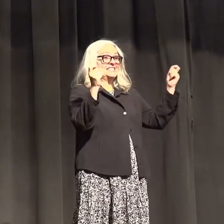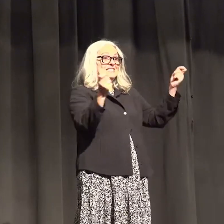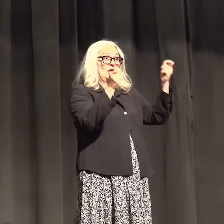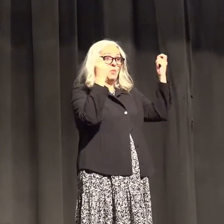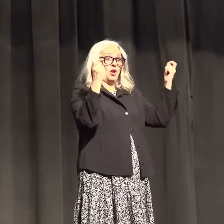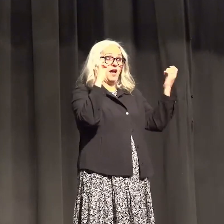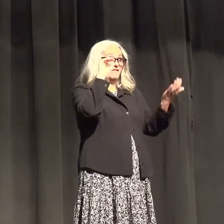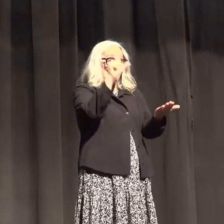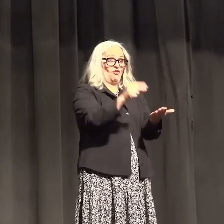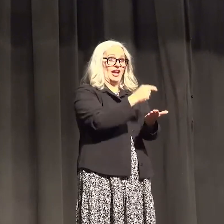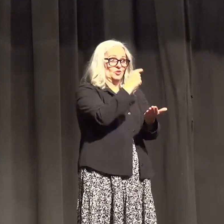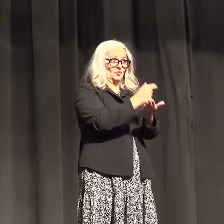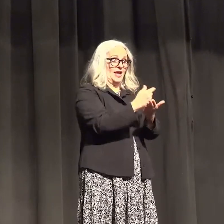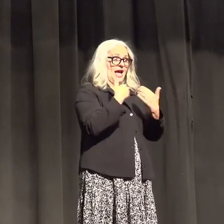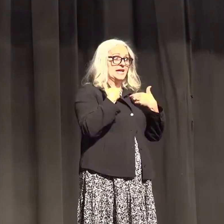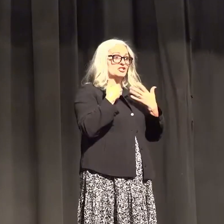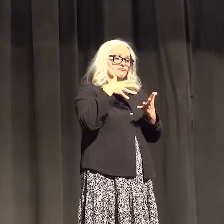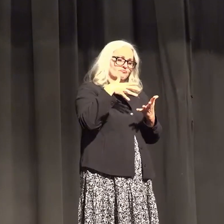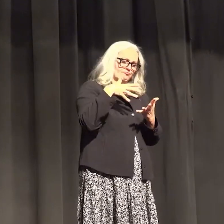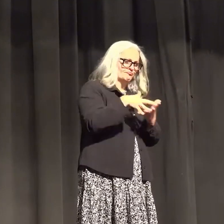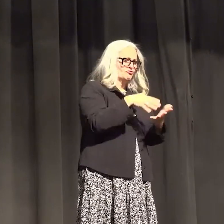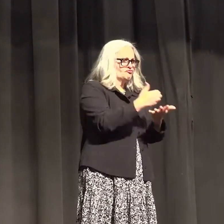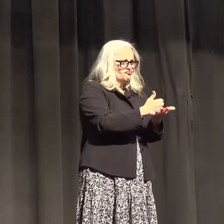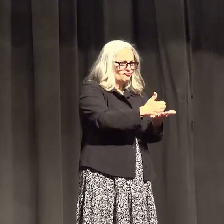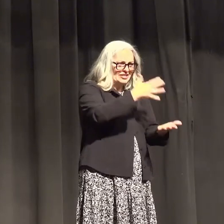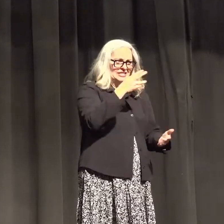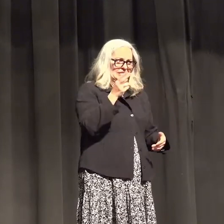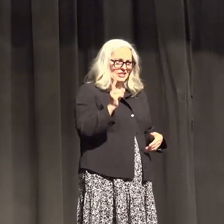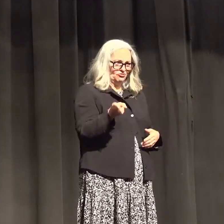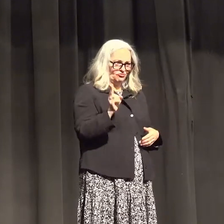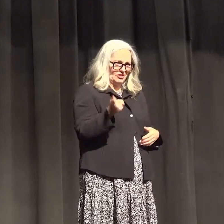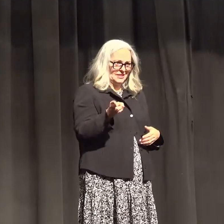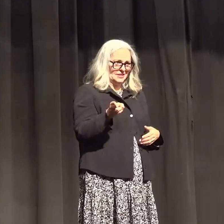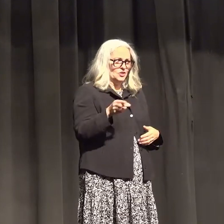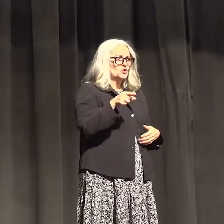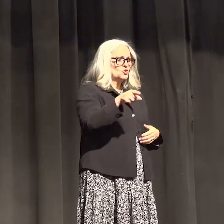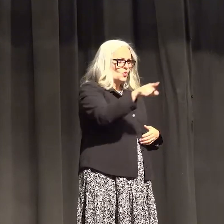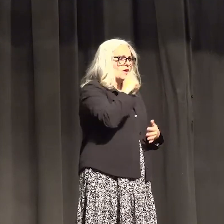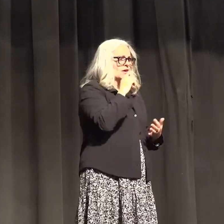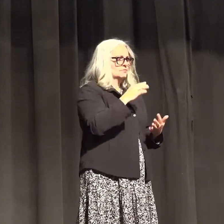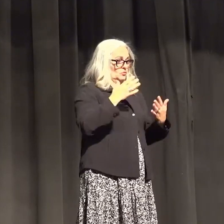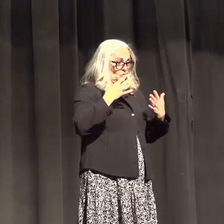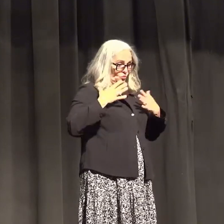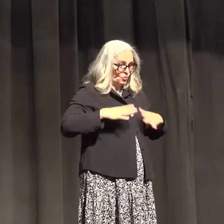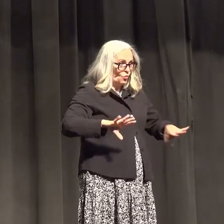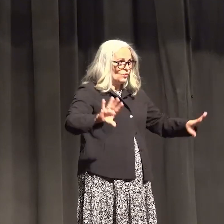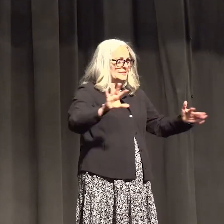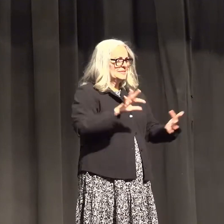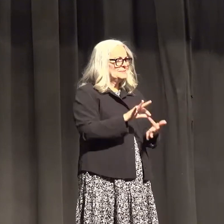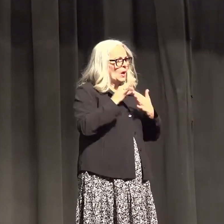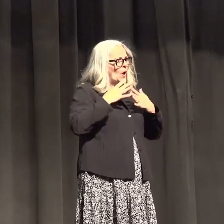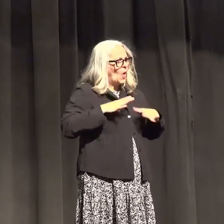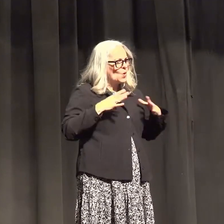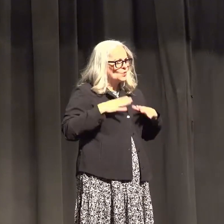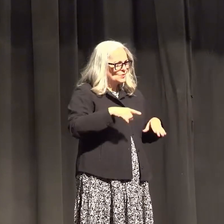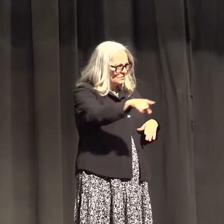Celebration of graduation is deeply rooted in our history. We wear the